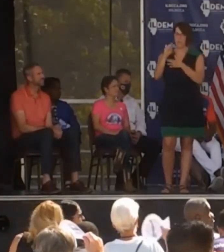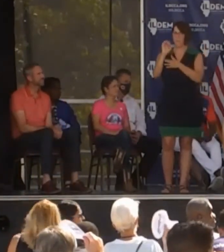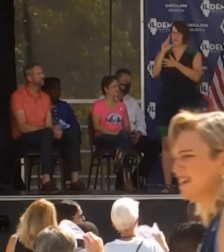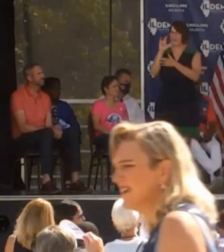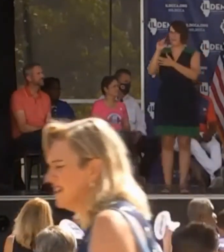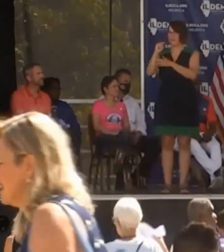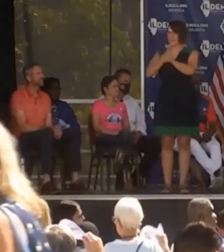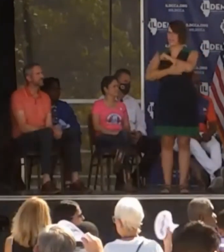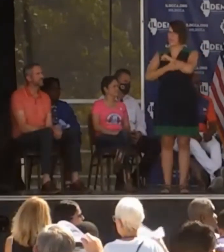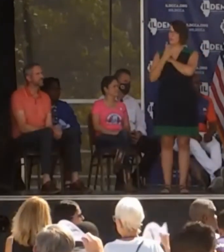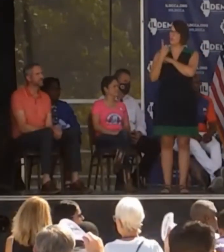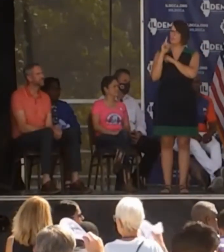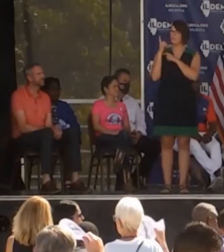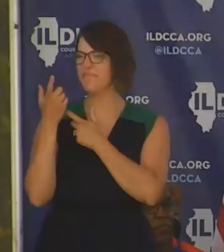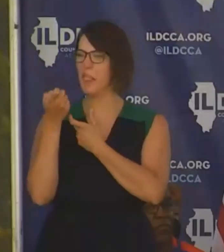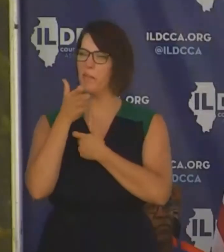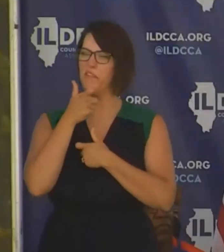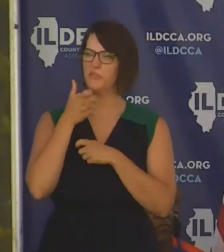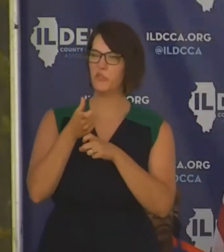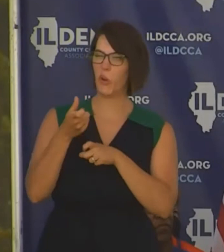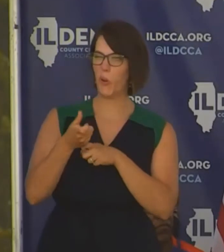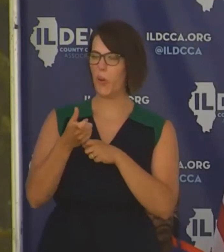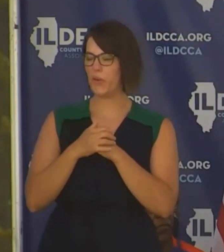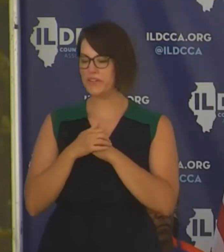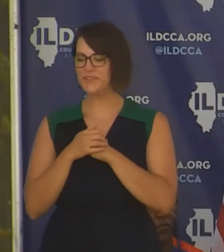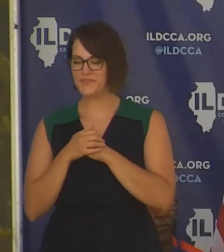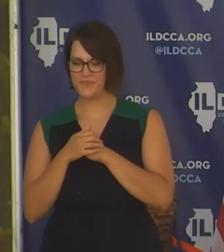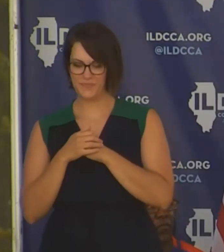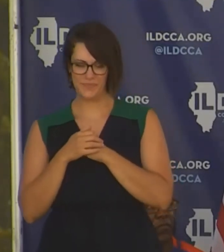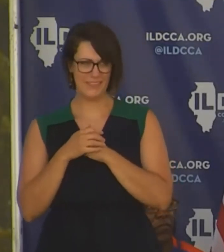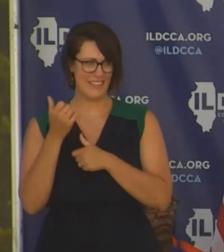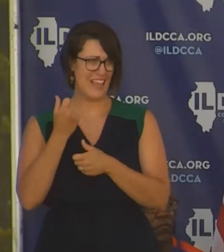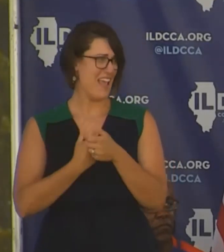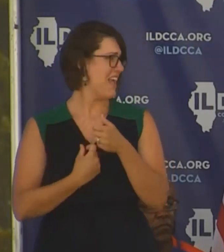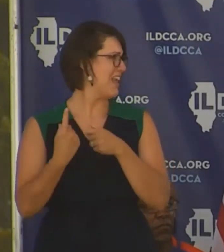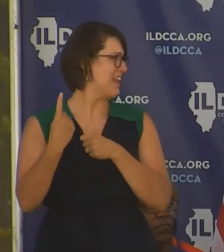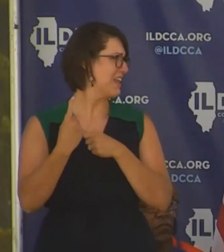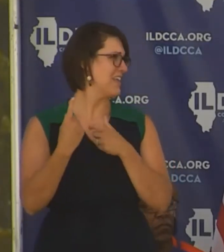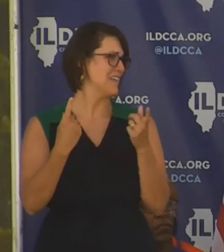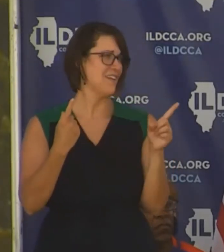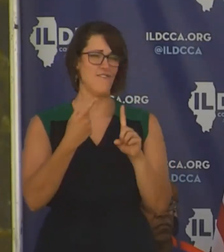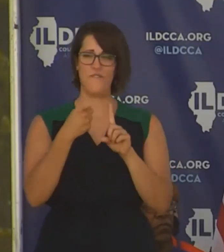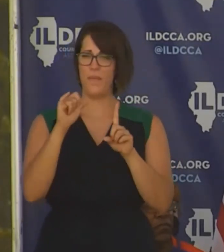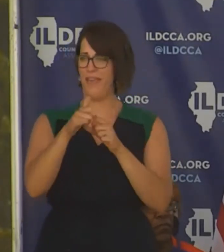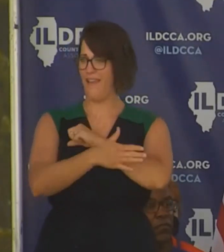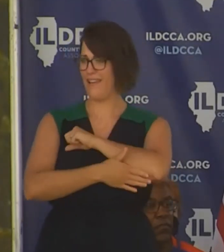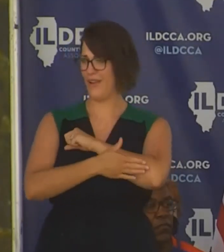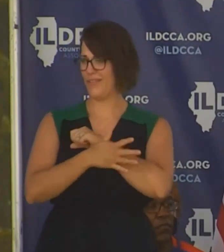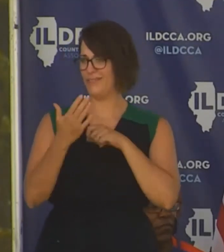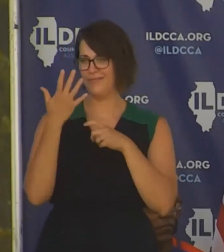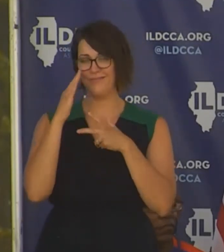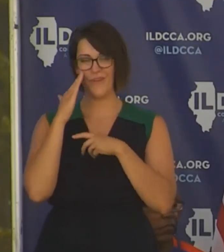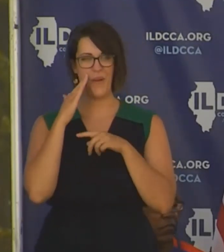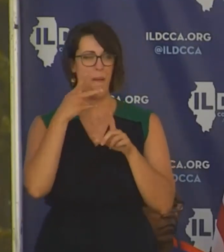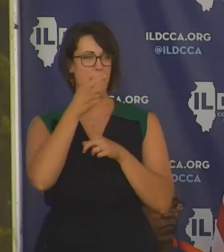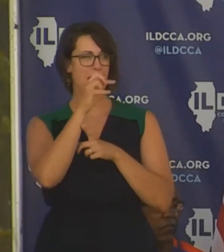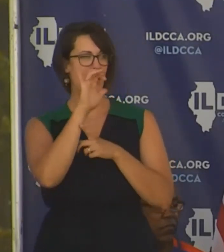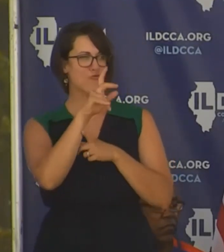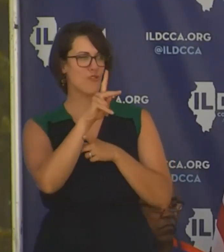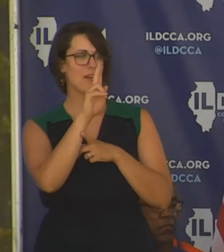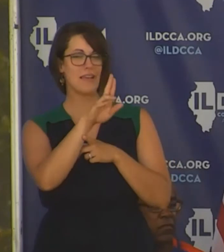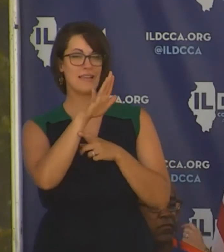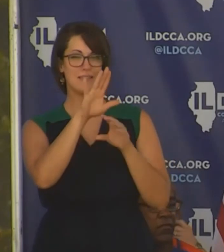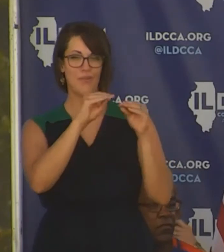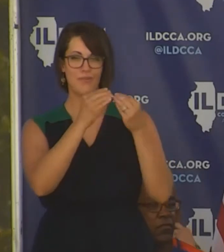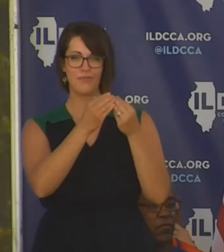always been kind of like a joke. Can we get anybody elected in McLean County? Patrick and his organization just put